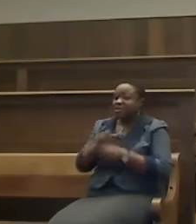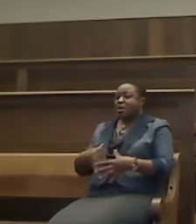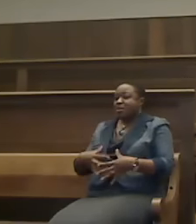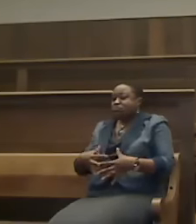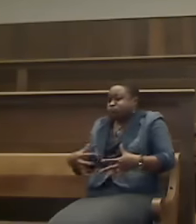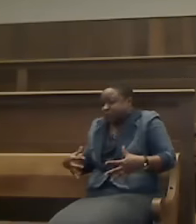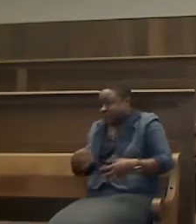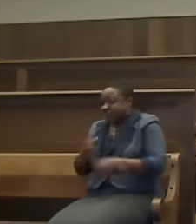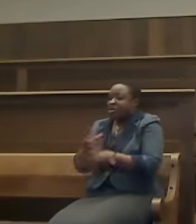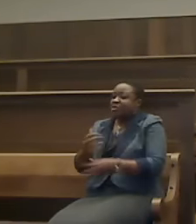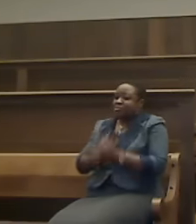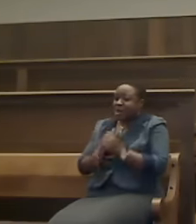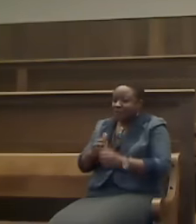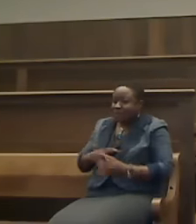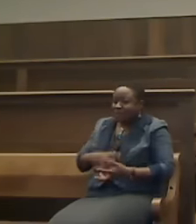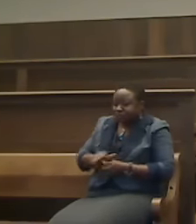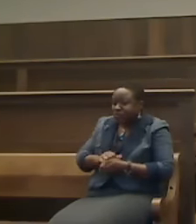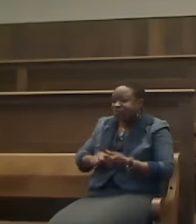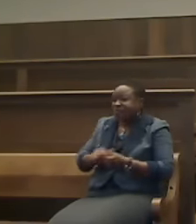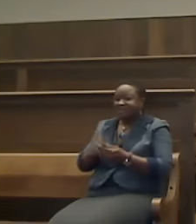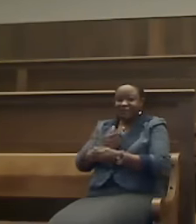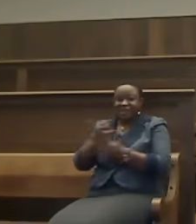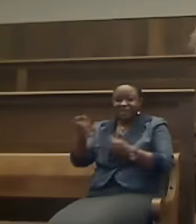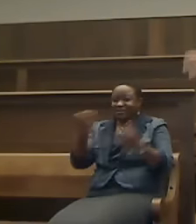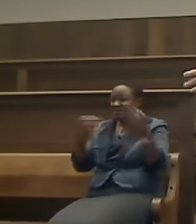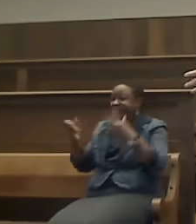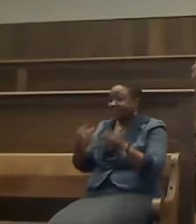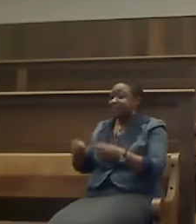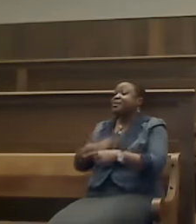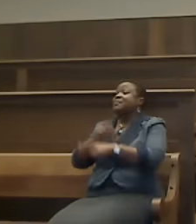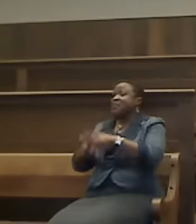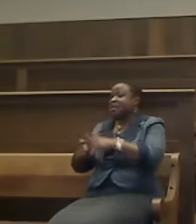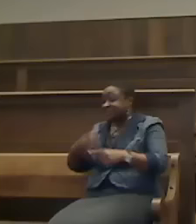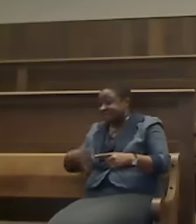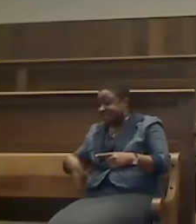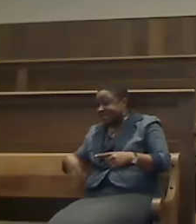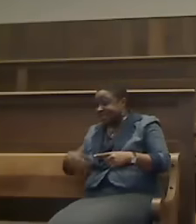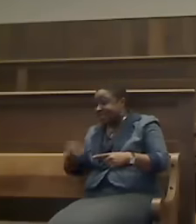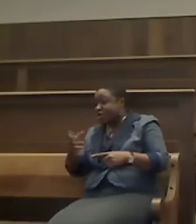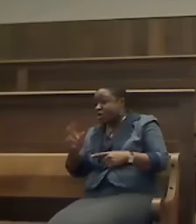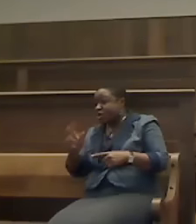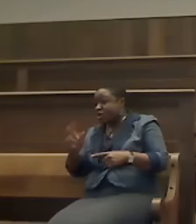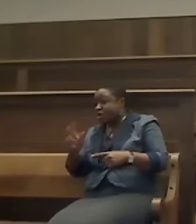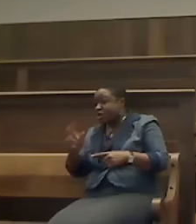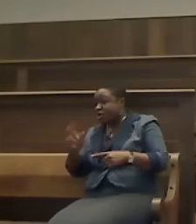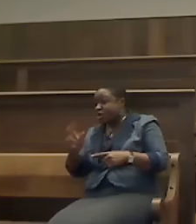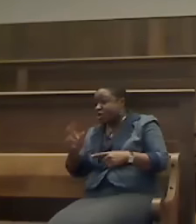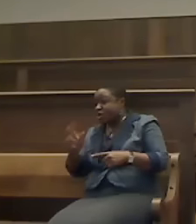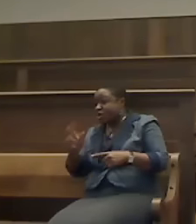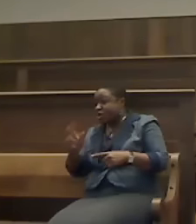these gastrointestinal problems that we just heard about, plus the leaky gut, which can evoke the immune system responses.